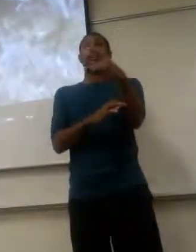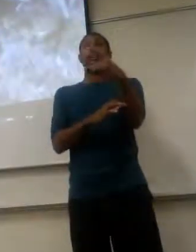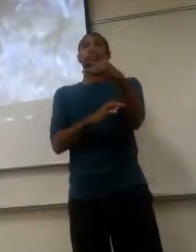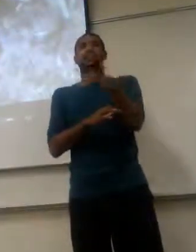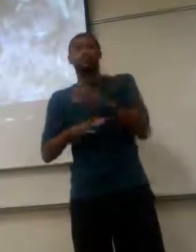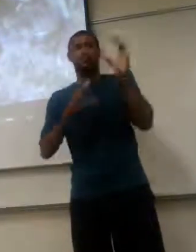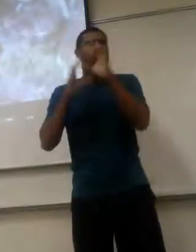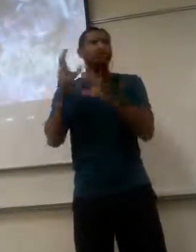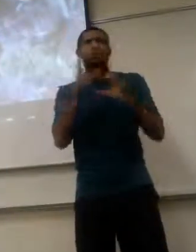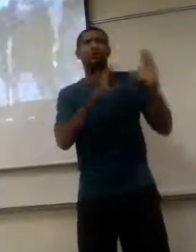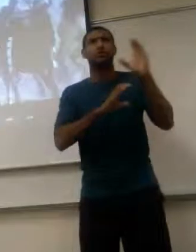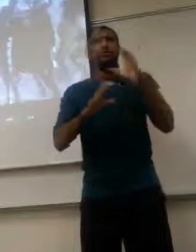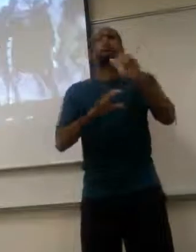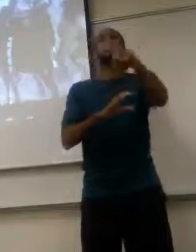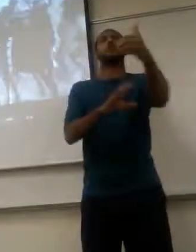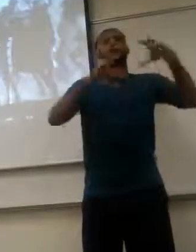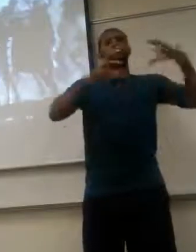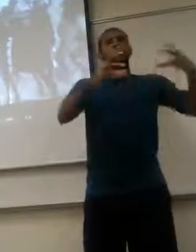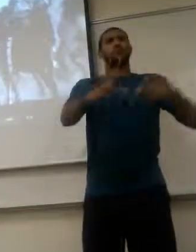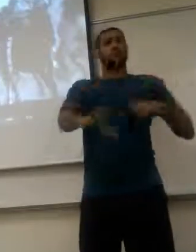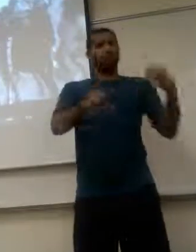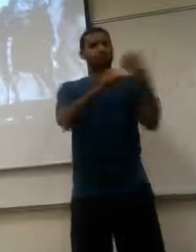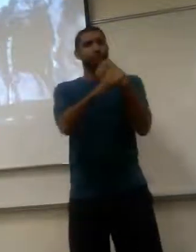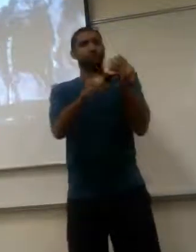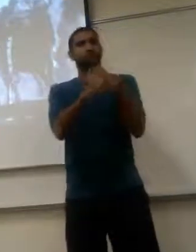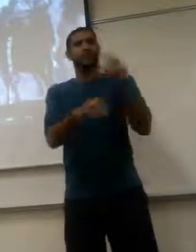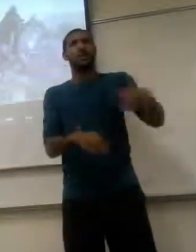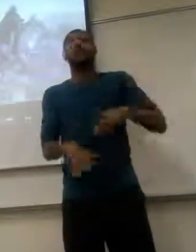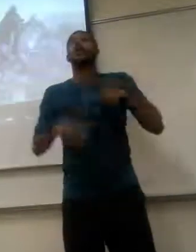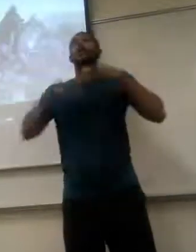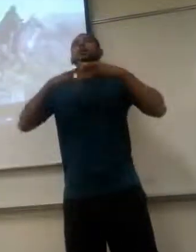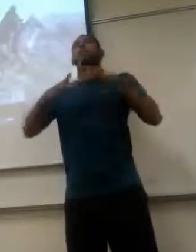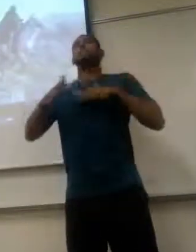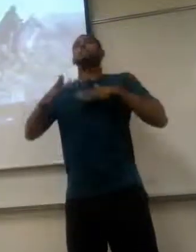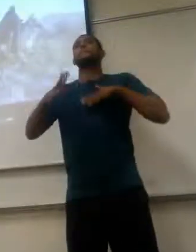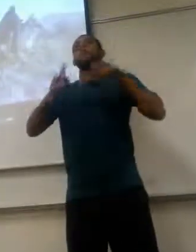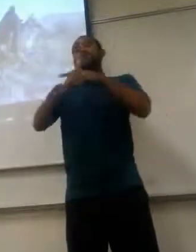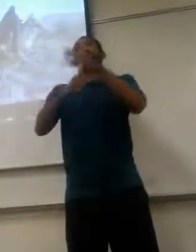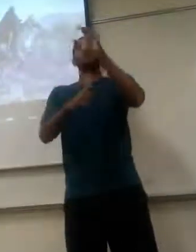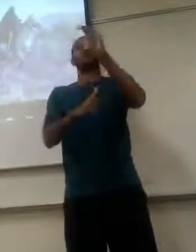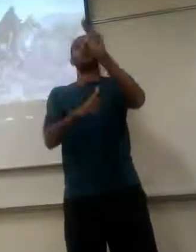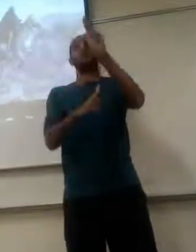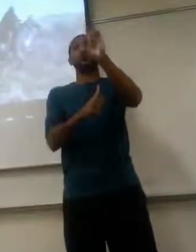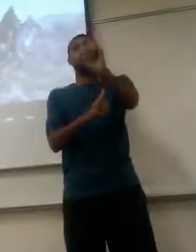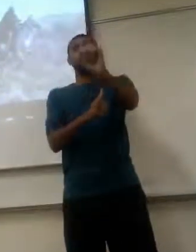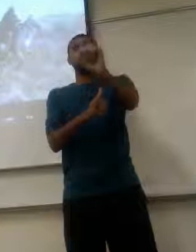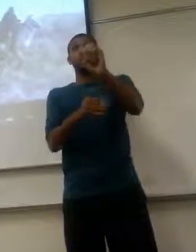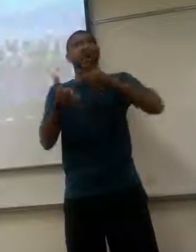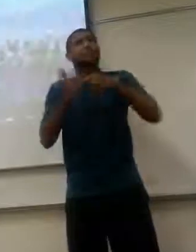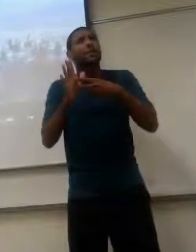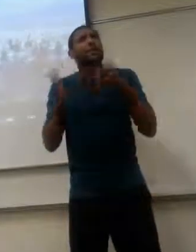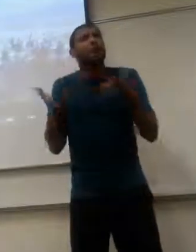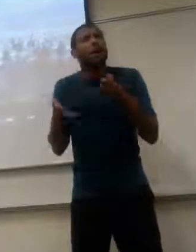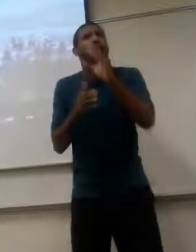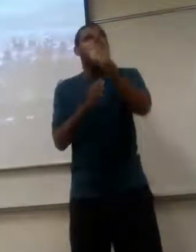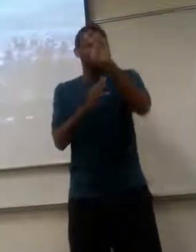Crow braves, and I counted my first coup. Counting coup was when we would touch the enemy without their knowing it,